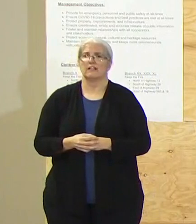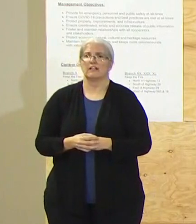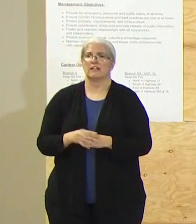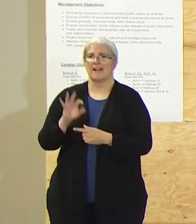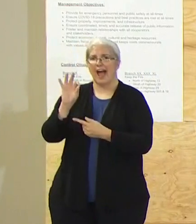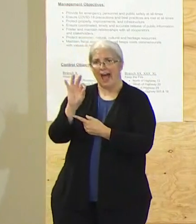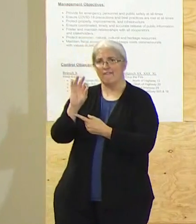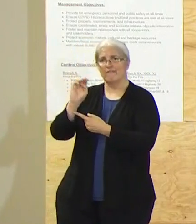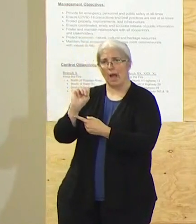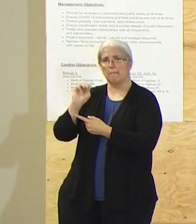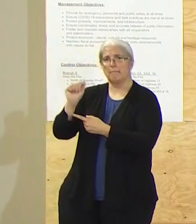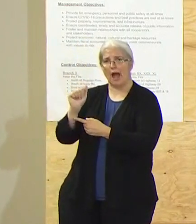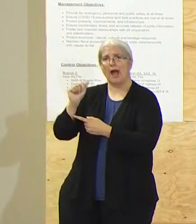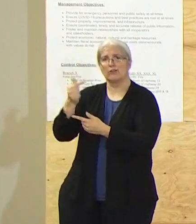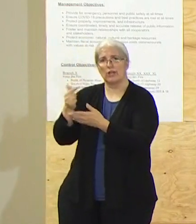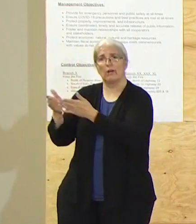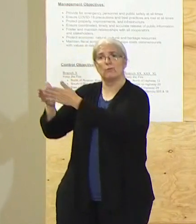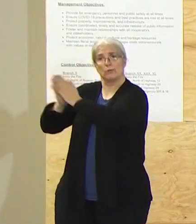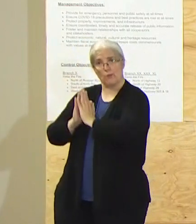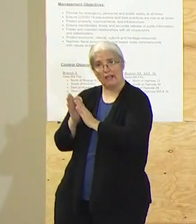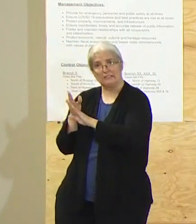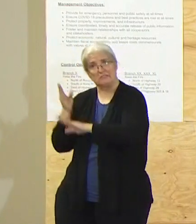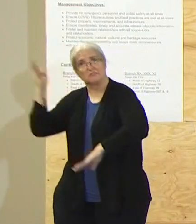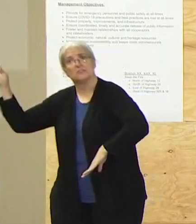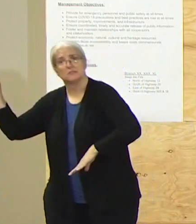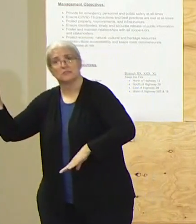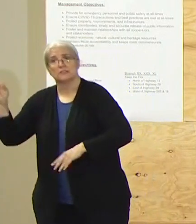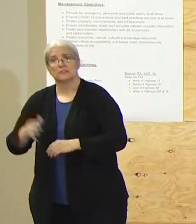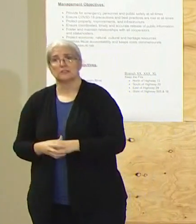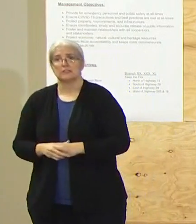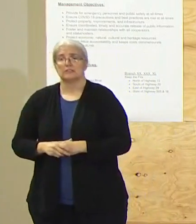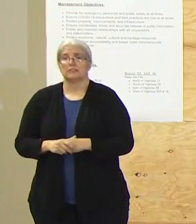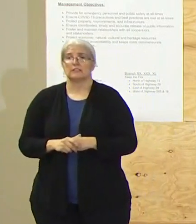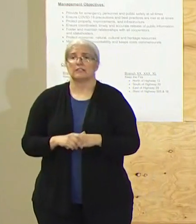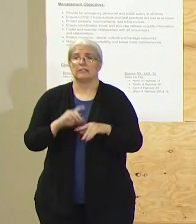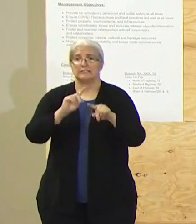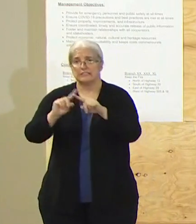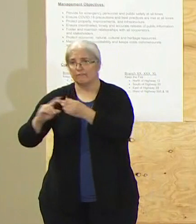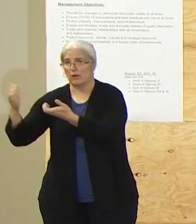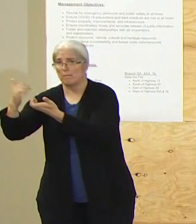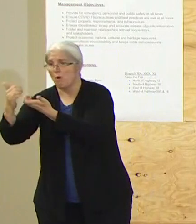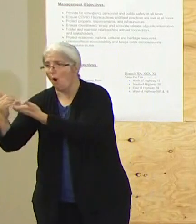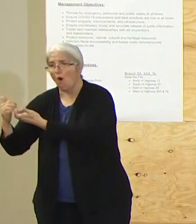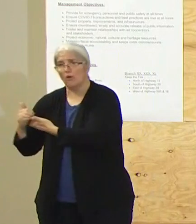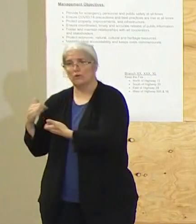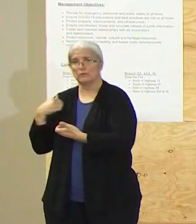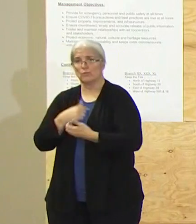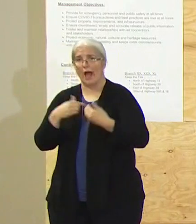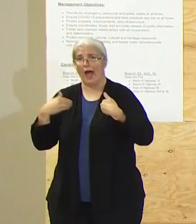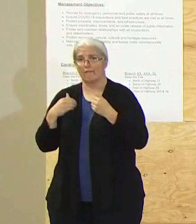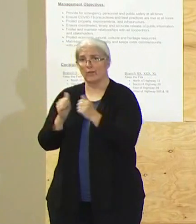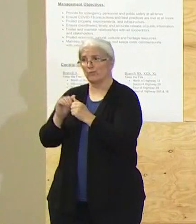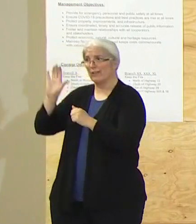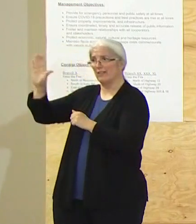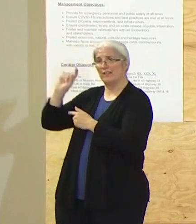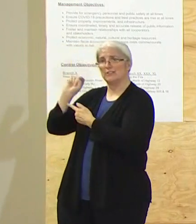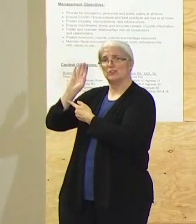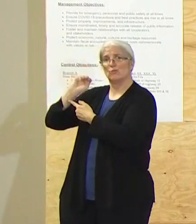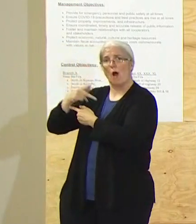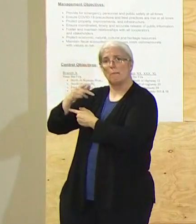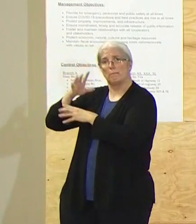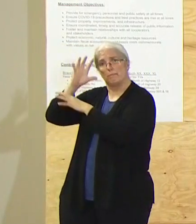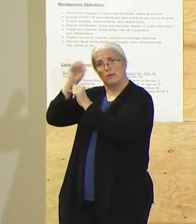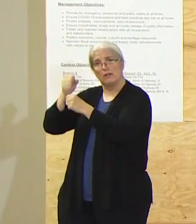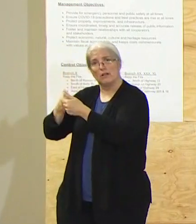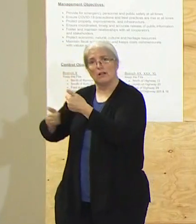we continue to receive in terms of the partnerships we have developed with his administration and the U.S. Forest Service on vegetation management and